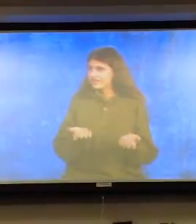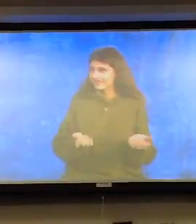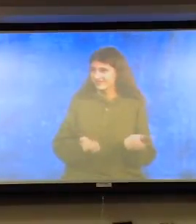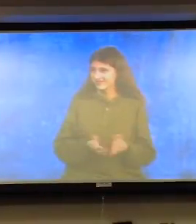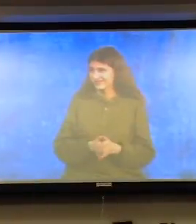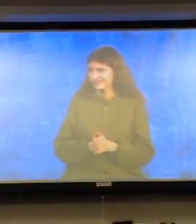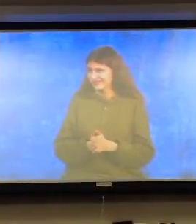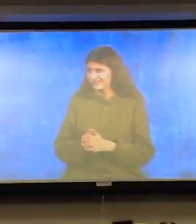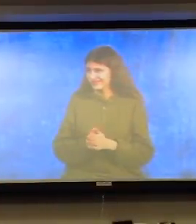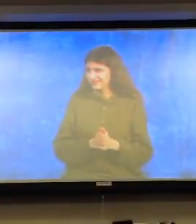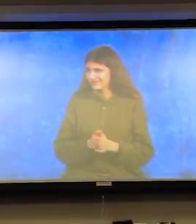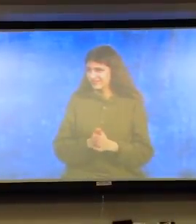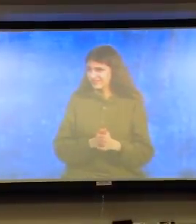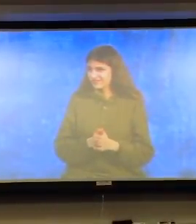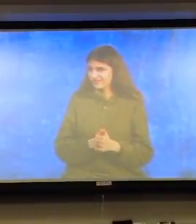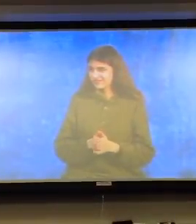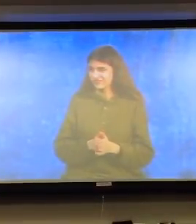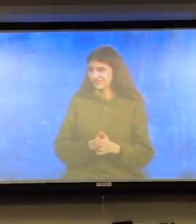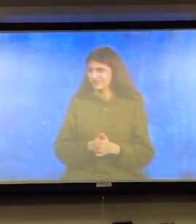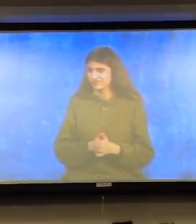Another problem would be,